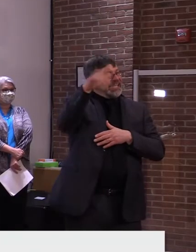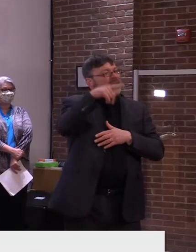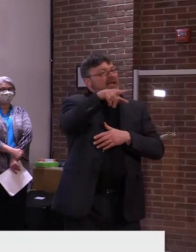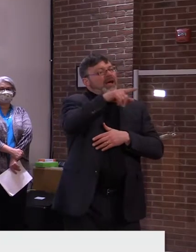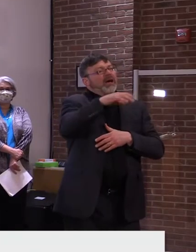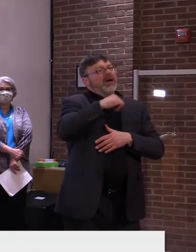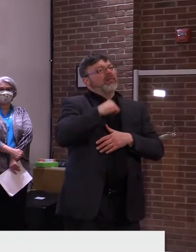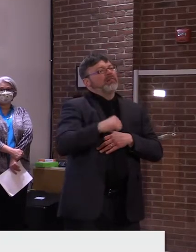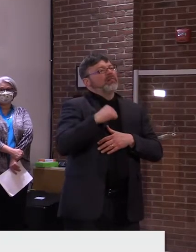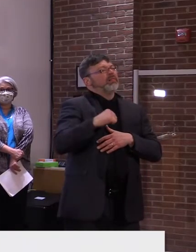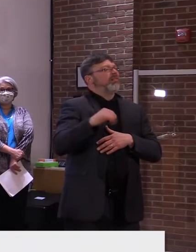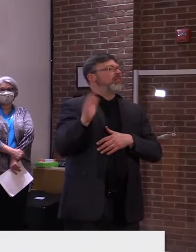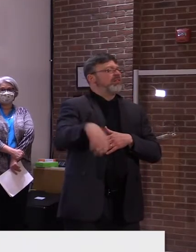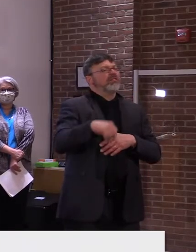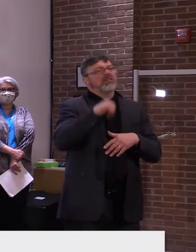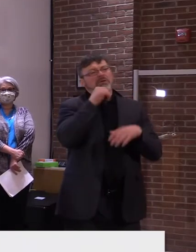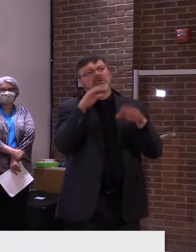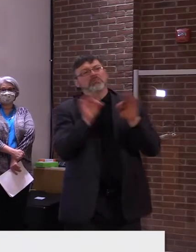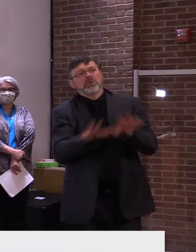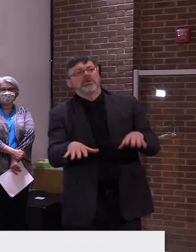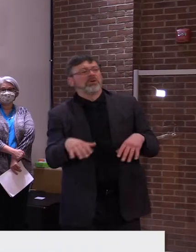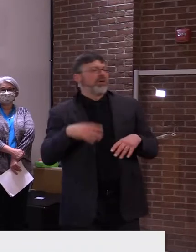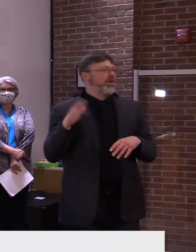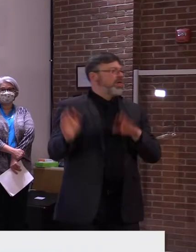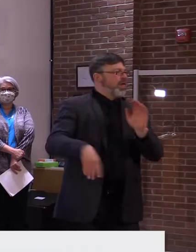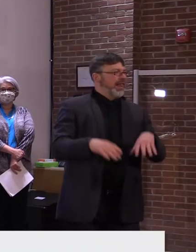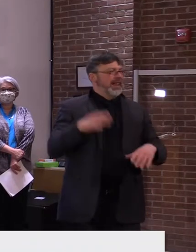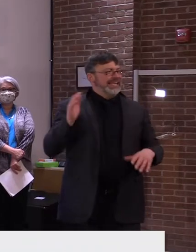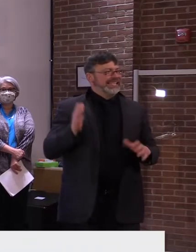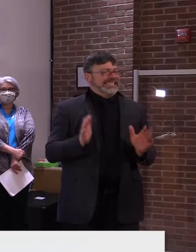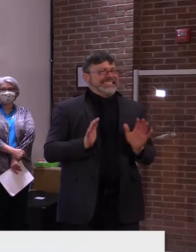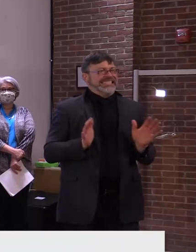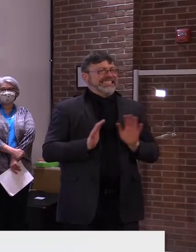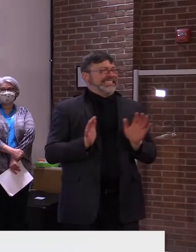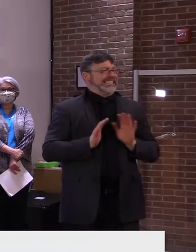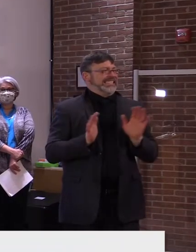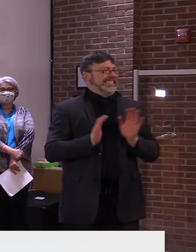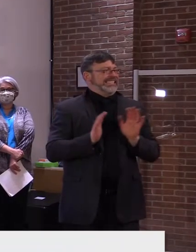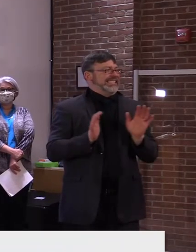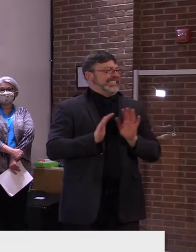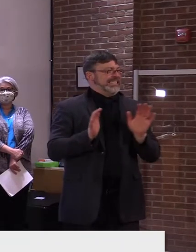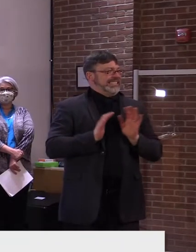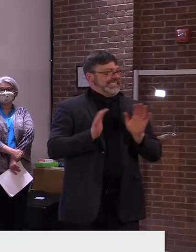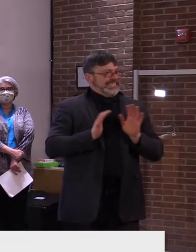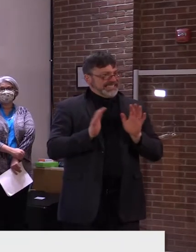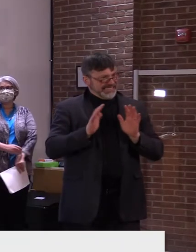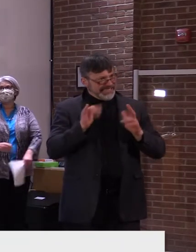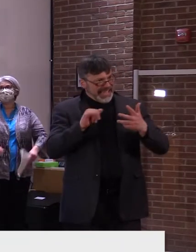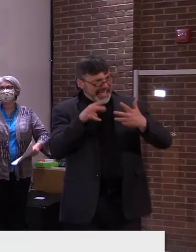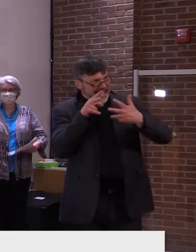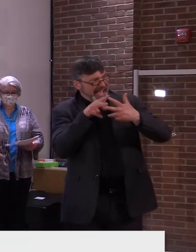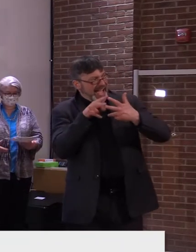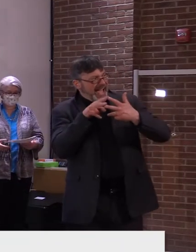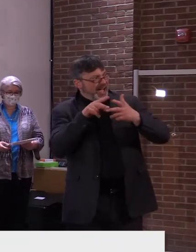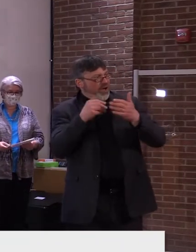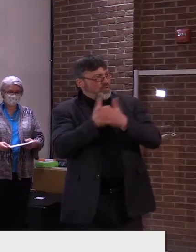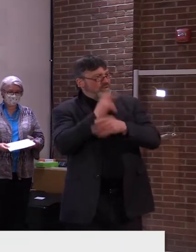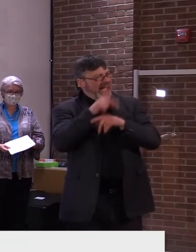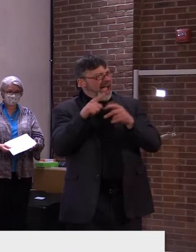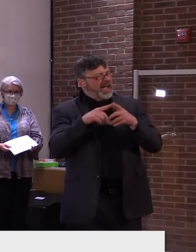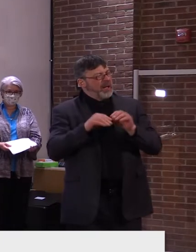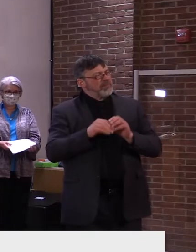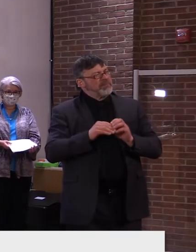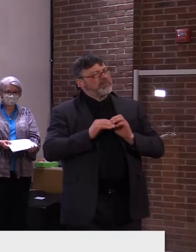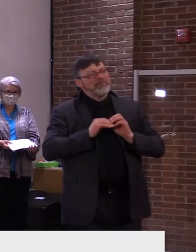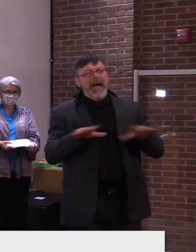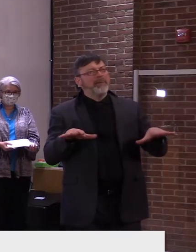keep the following in mind, something I've said many times over the winter. Everyone is going to enjoy more freedoms